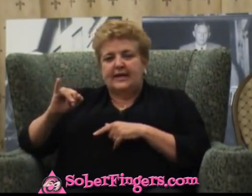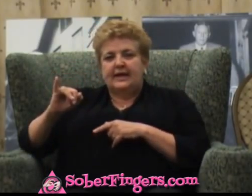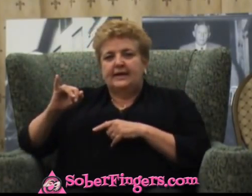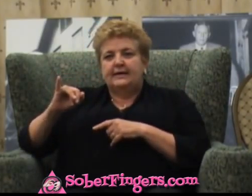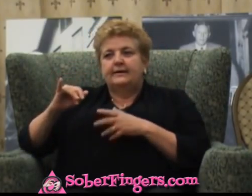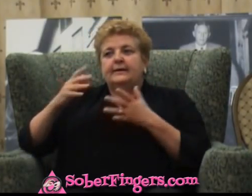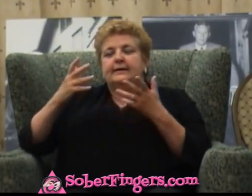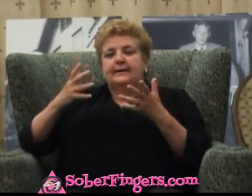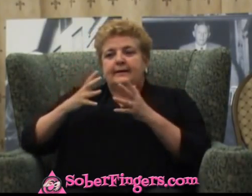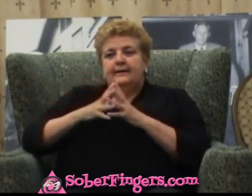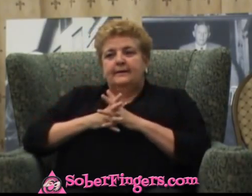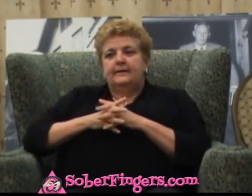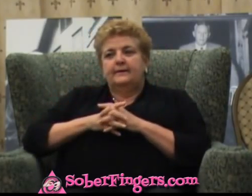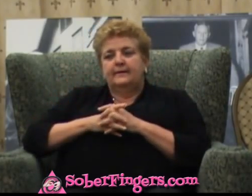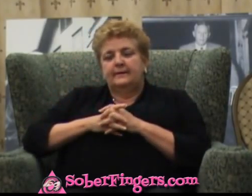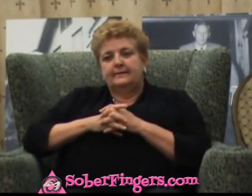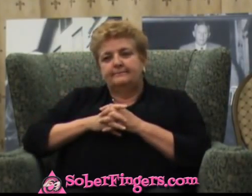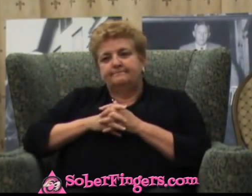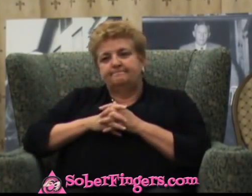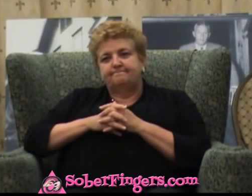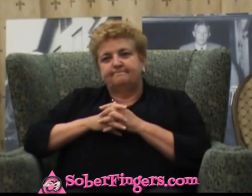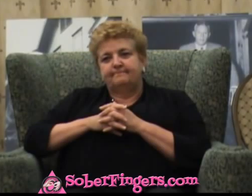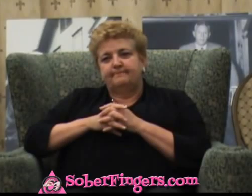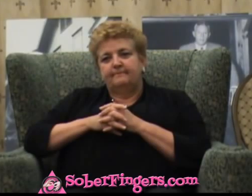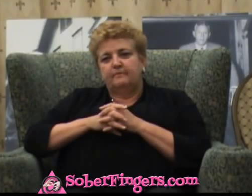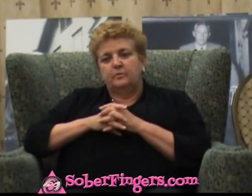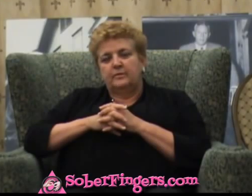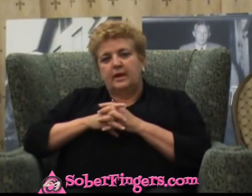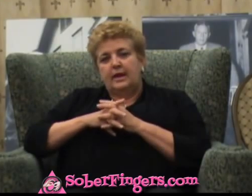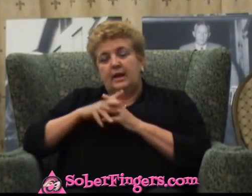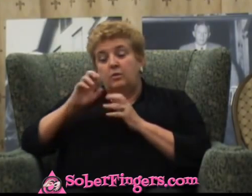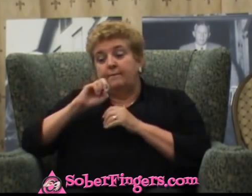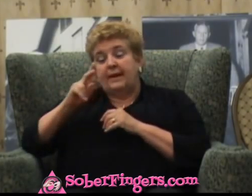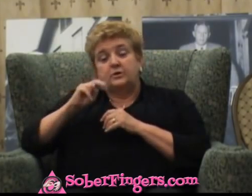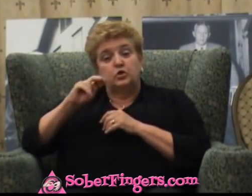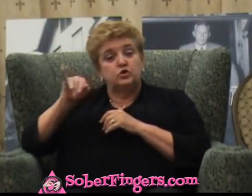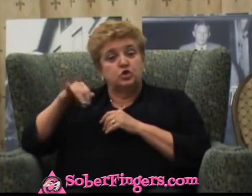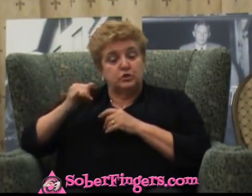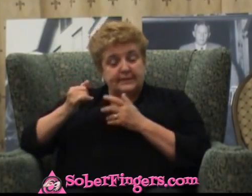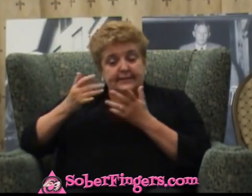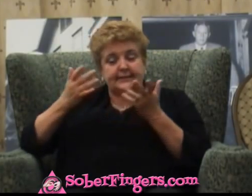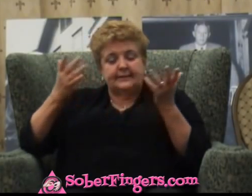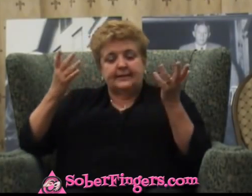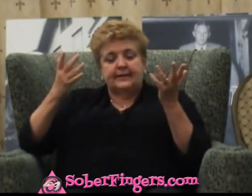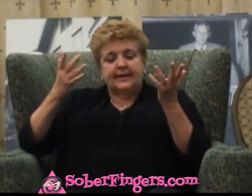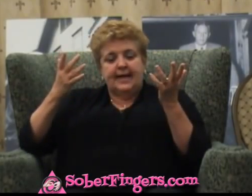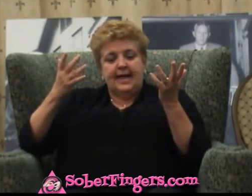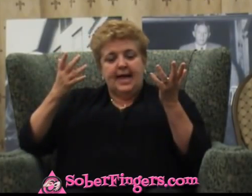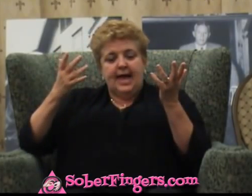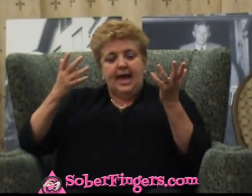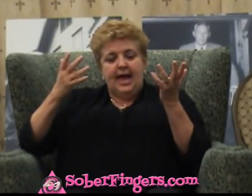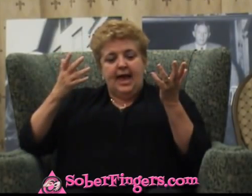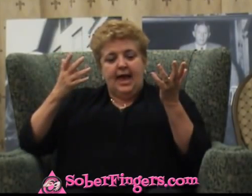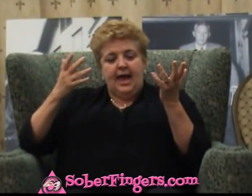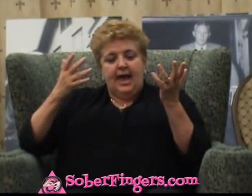love. You know how it goes. And that's what I did. And I don't think my feet were on the ground in New Jersey when I started drinking again.